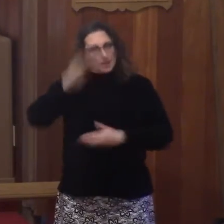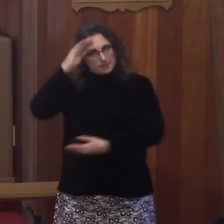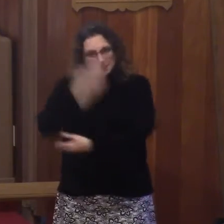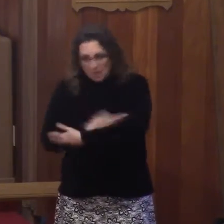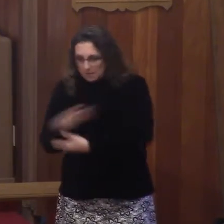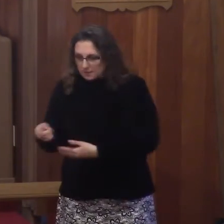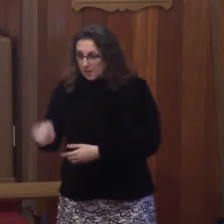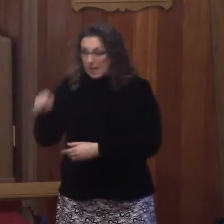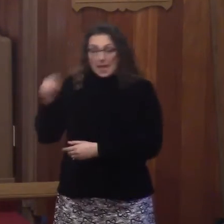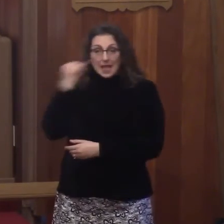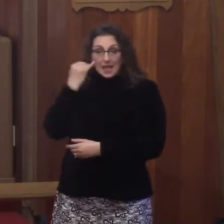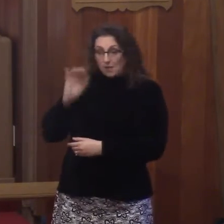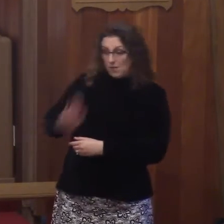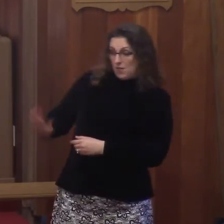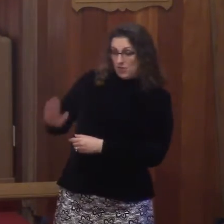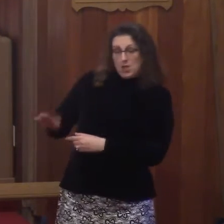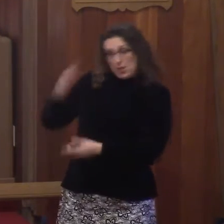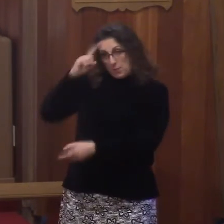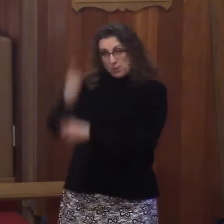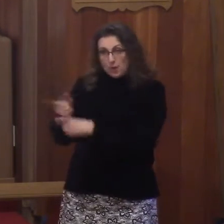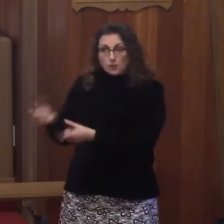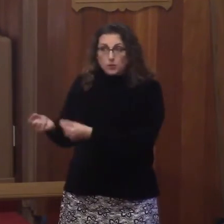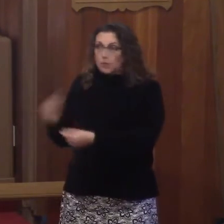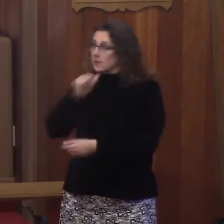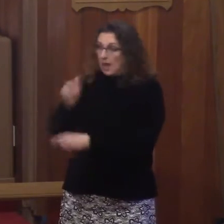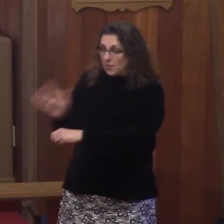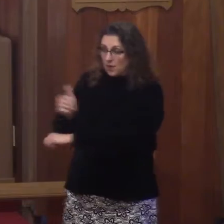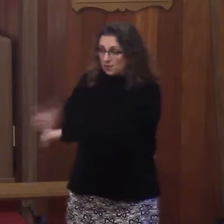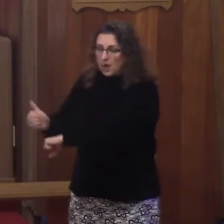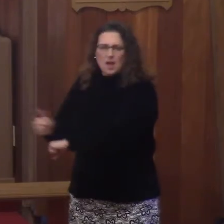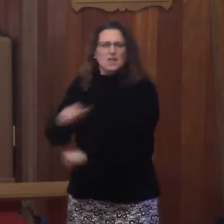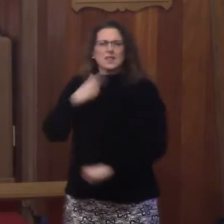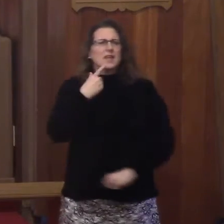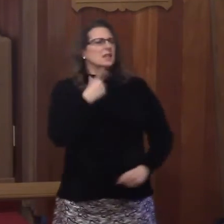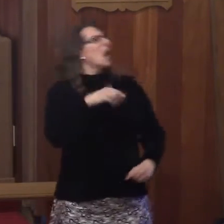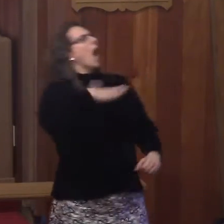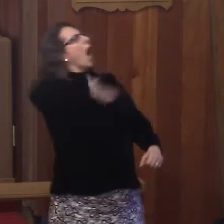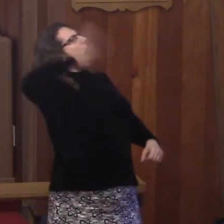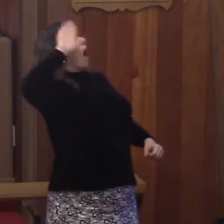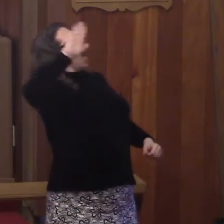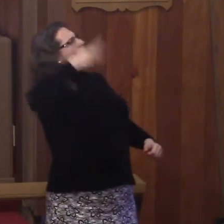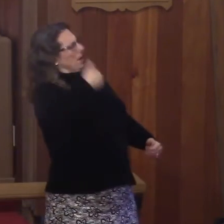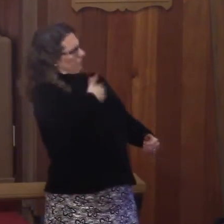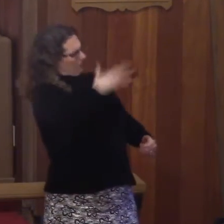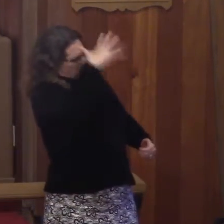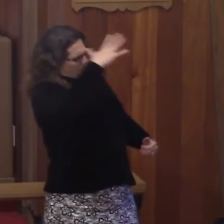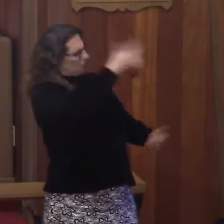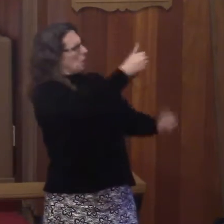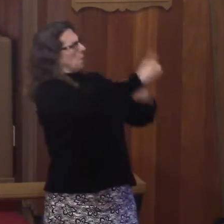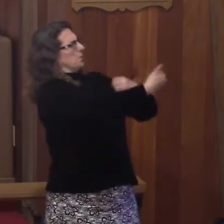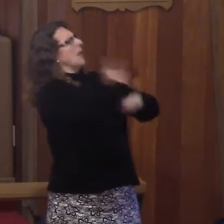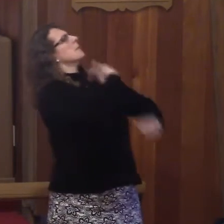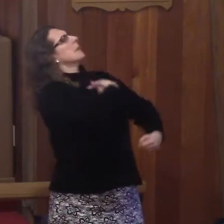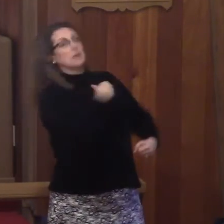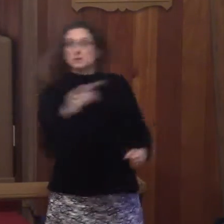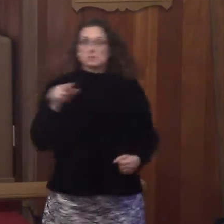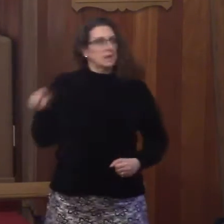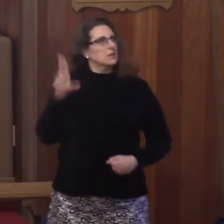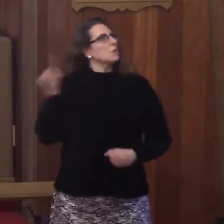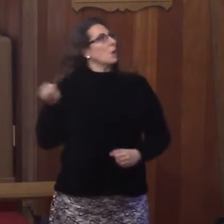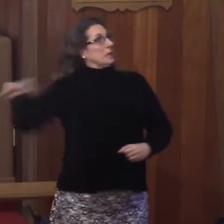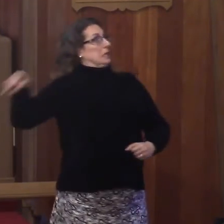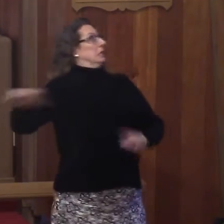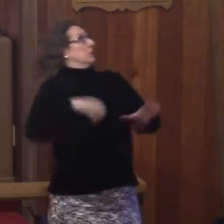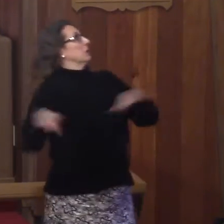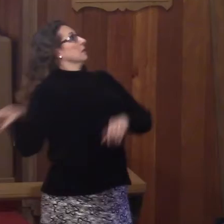one of their brothers did something that wasn't their fault, what do they say? They don't go, It is I, Father, blame me. No, they go, He didn't.